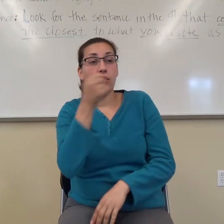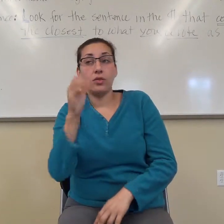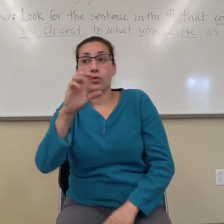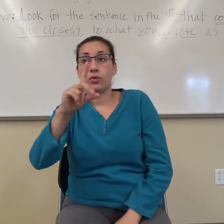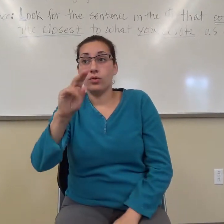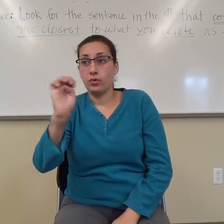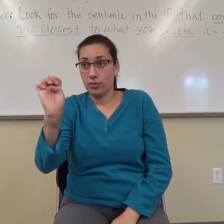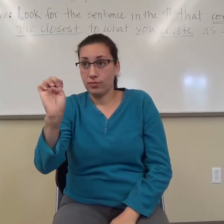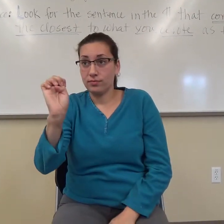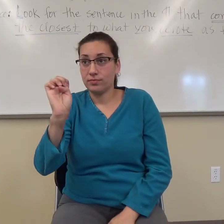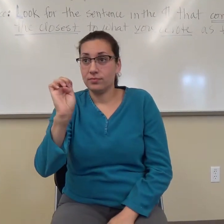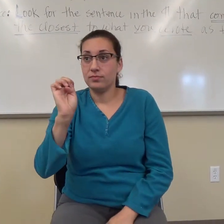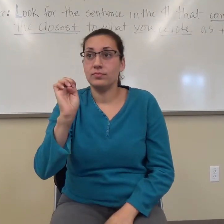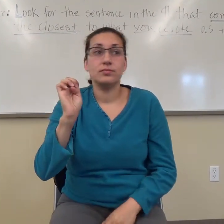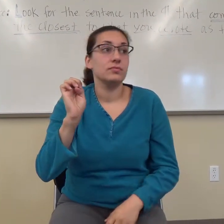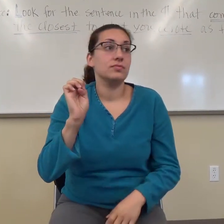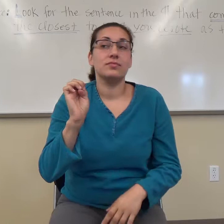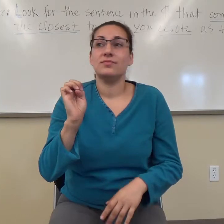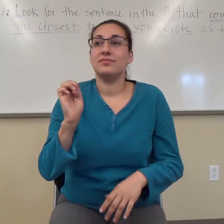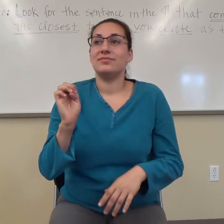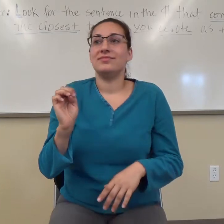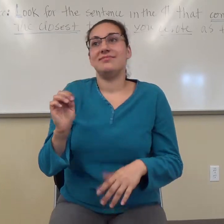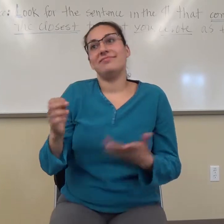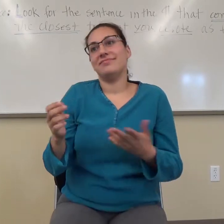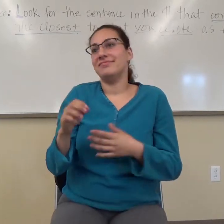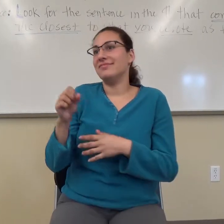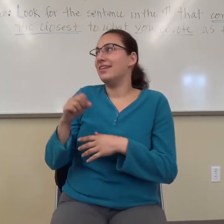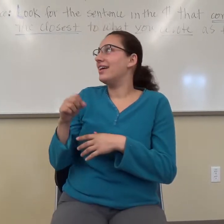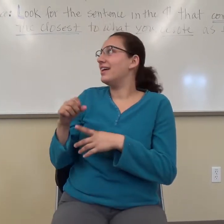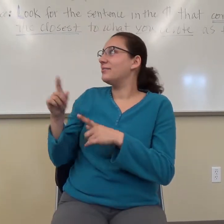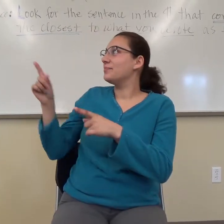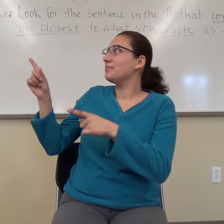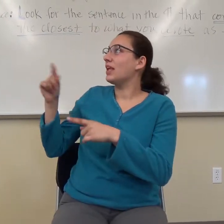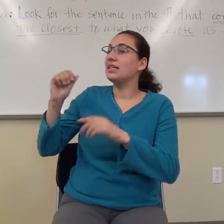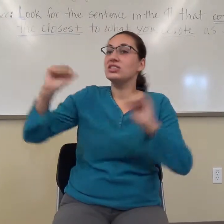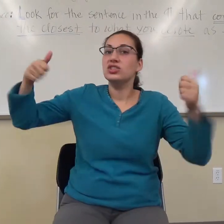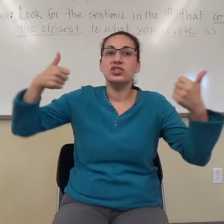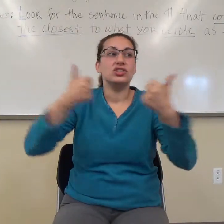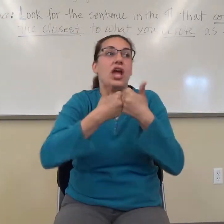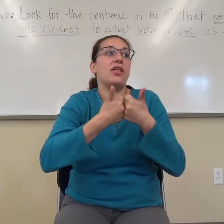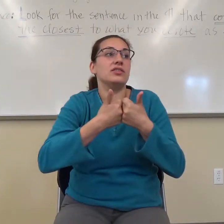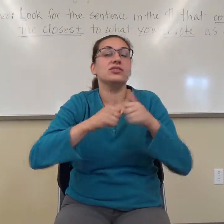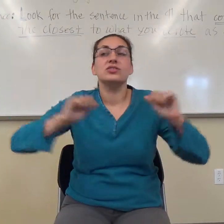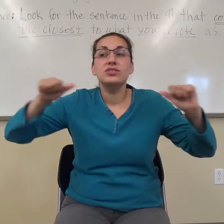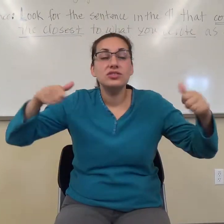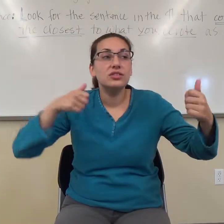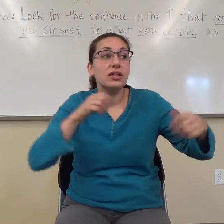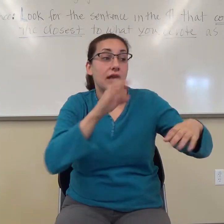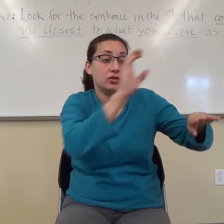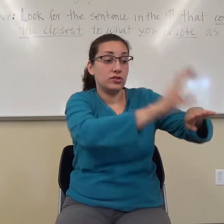is this word. He's challenging the church, his challenge to the